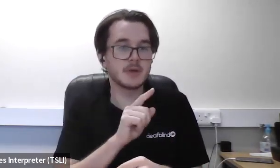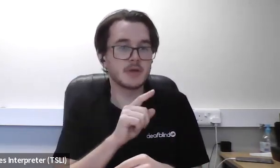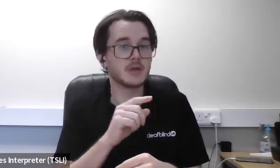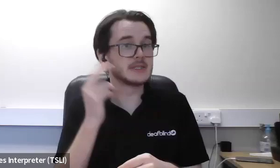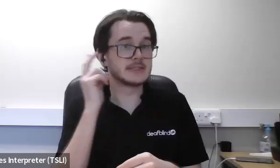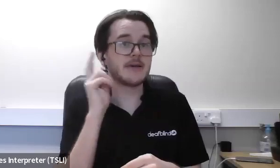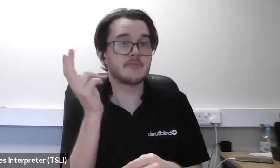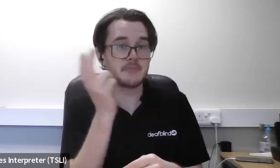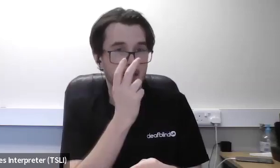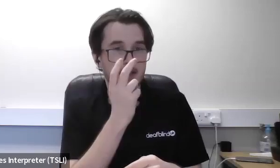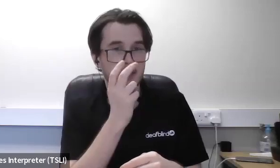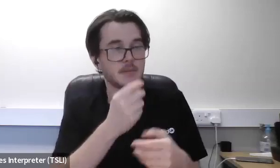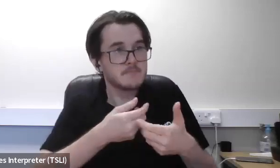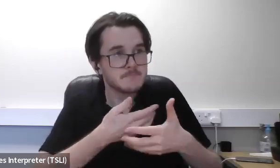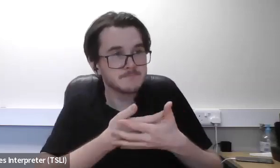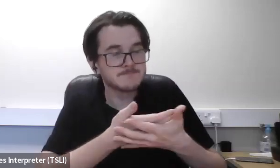hearing loss, in the same person.